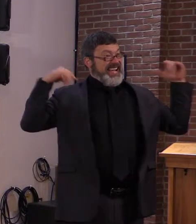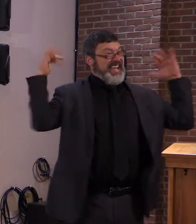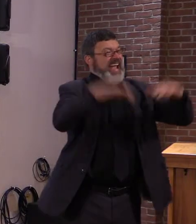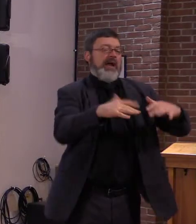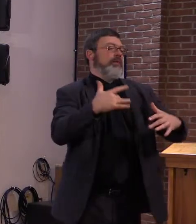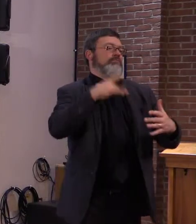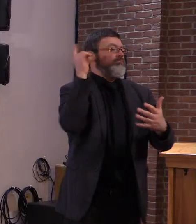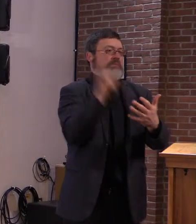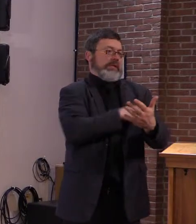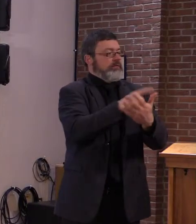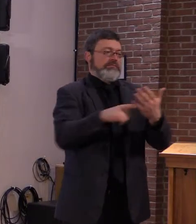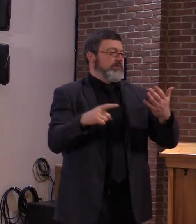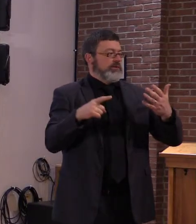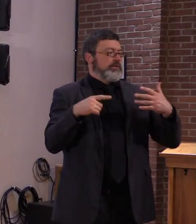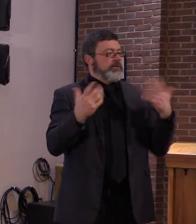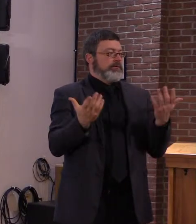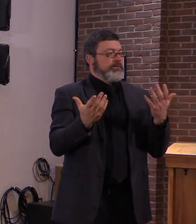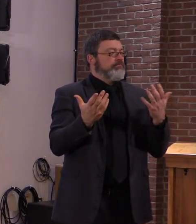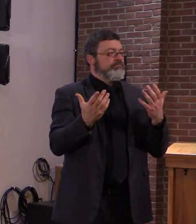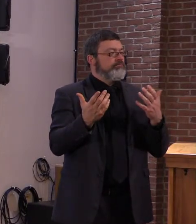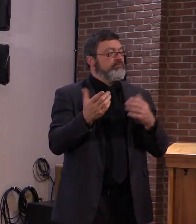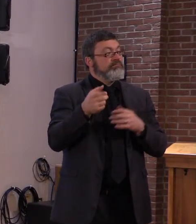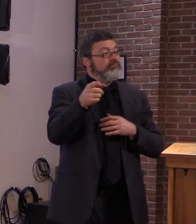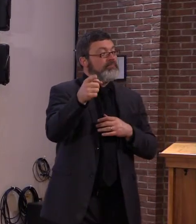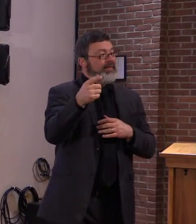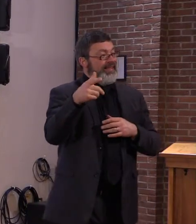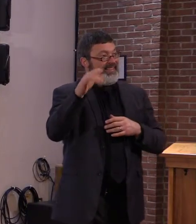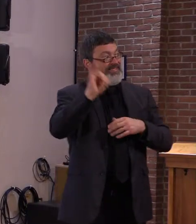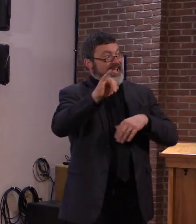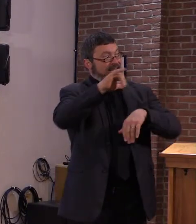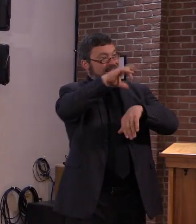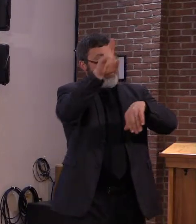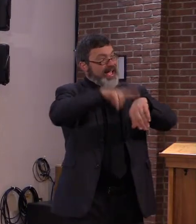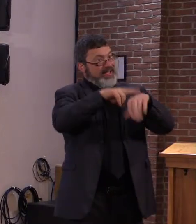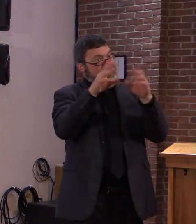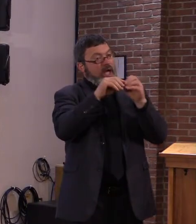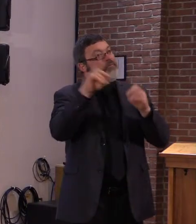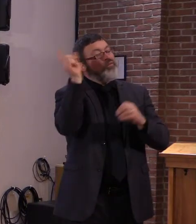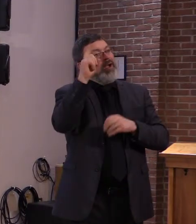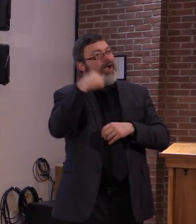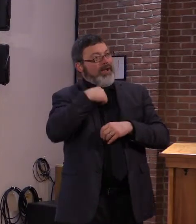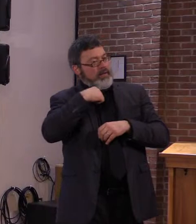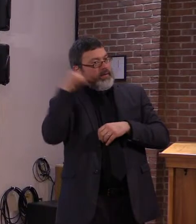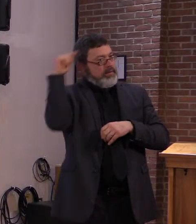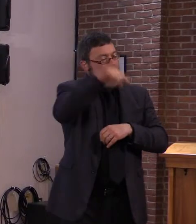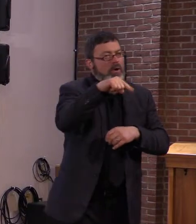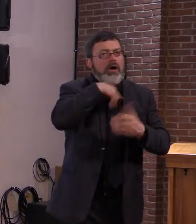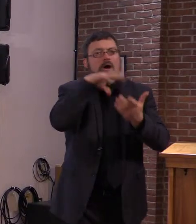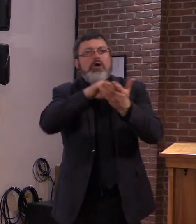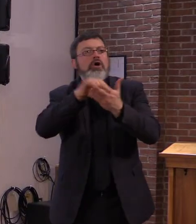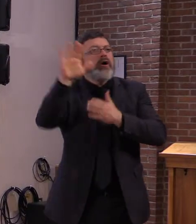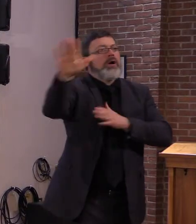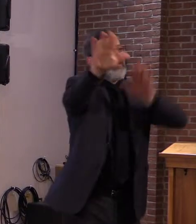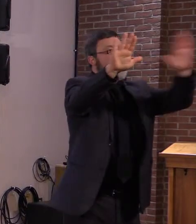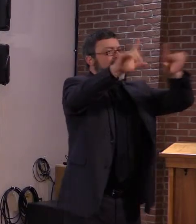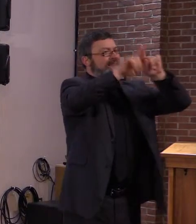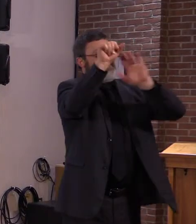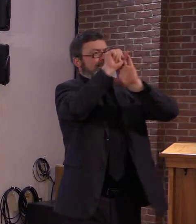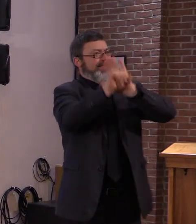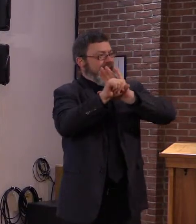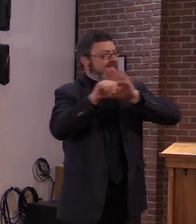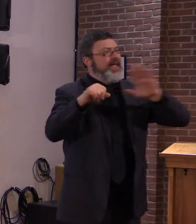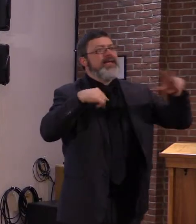able, to decorate your homes and businesses with holiday decorations and lights, starting this weekend and throughout the holiday